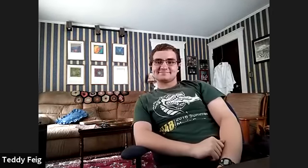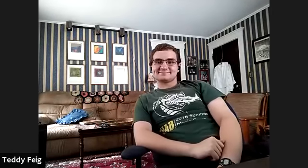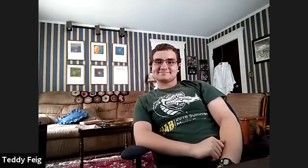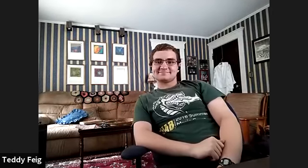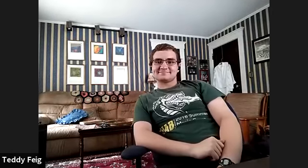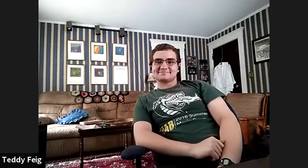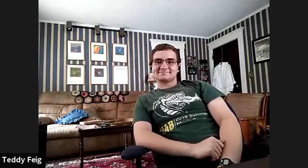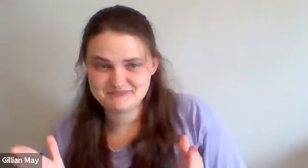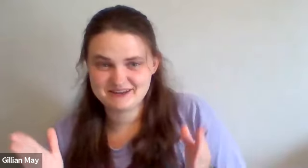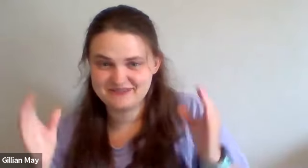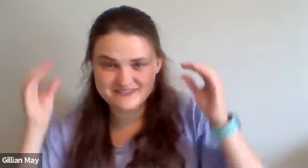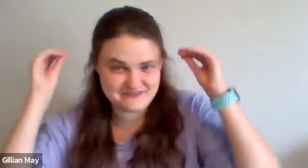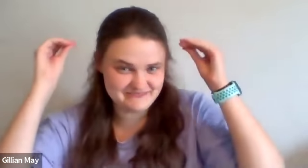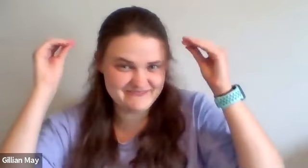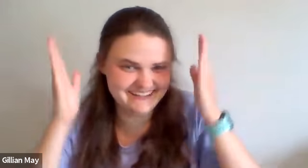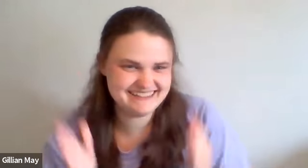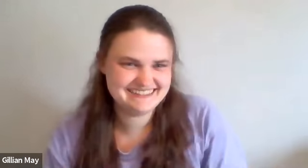Hope Miss Katie's good. She's making a face over there.